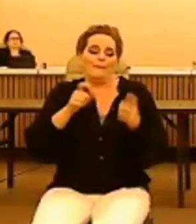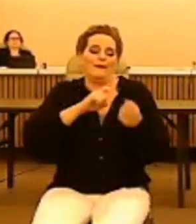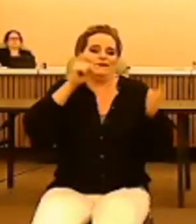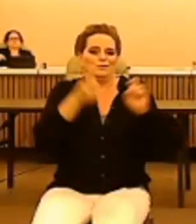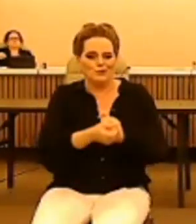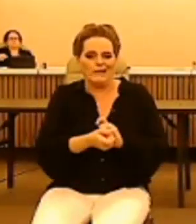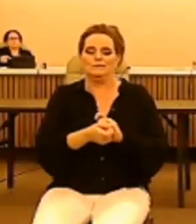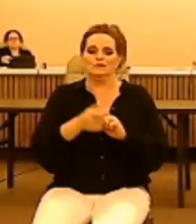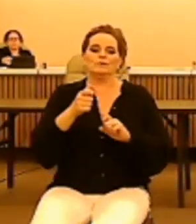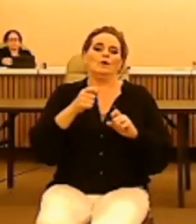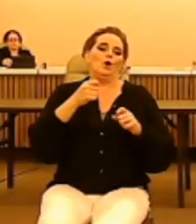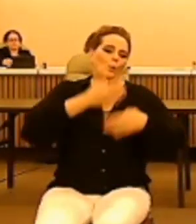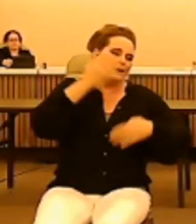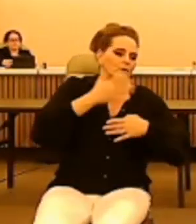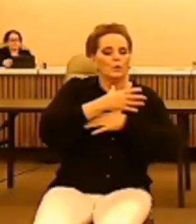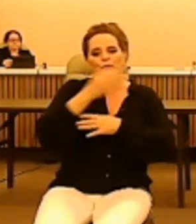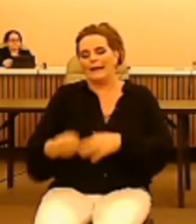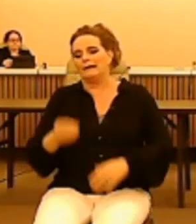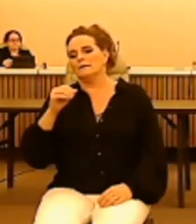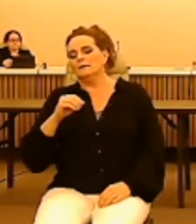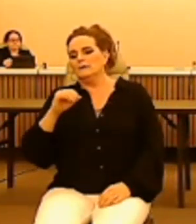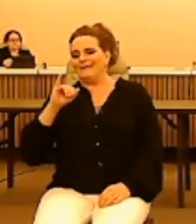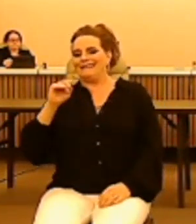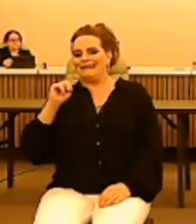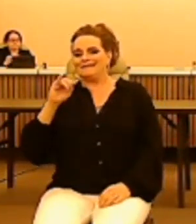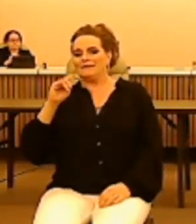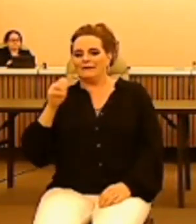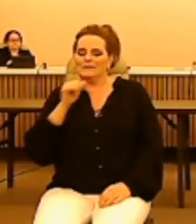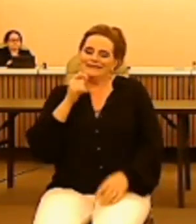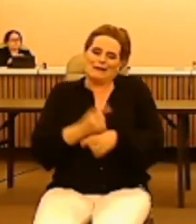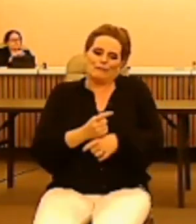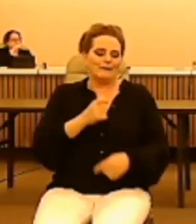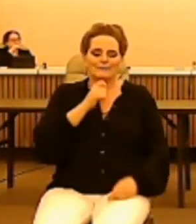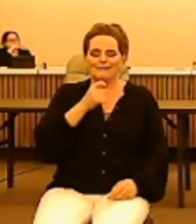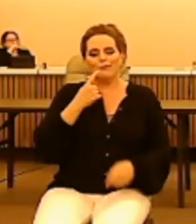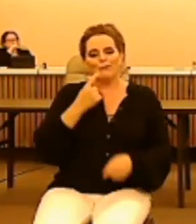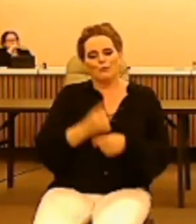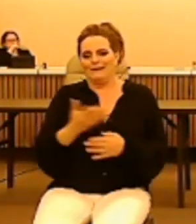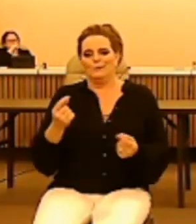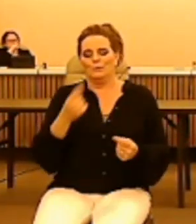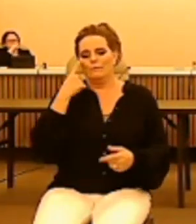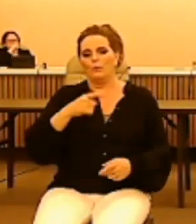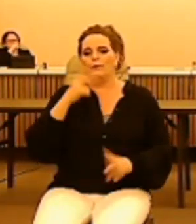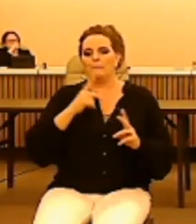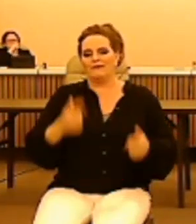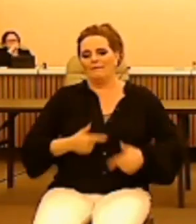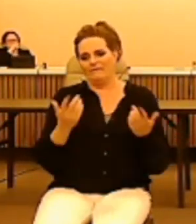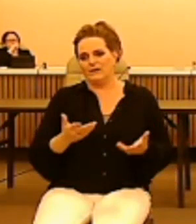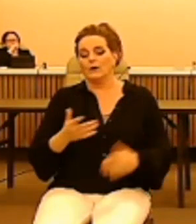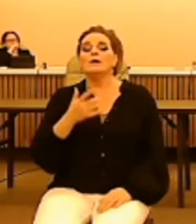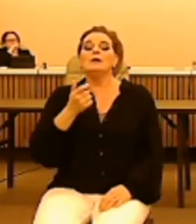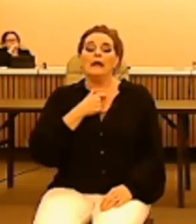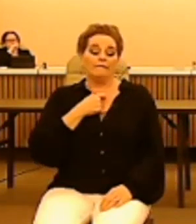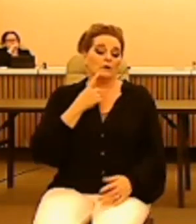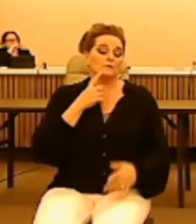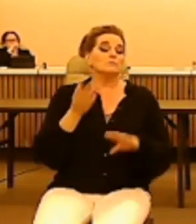out windows and or insulation. It's just not, it's not right. It's not the right thing to do. If we give builders a deadline and